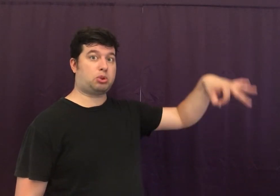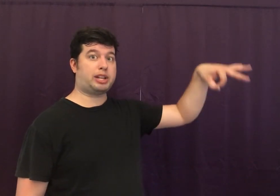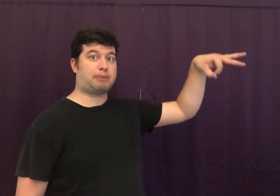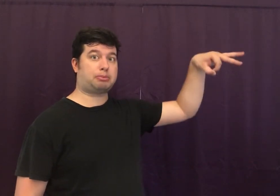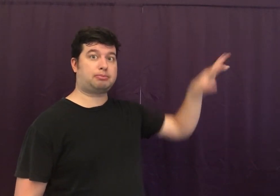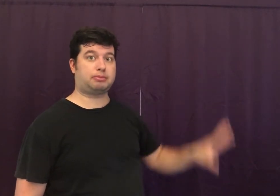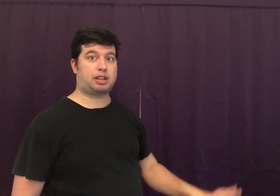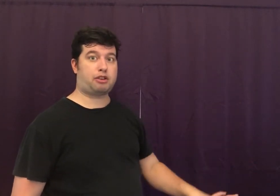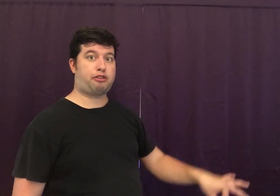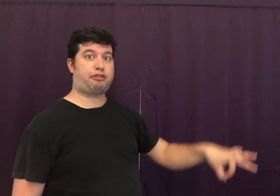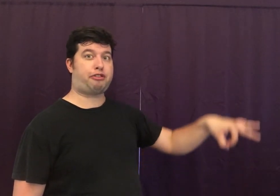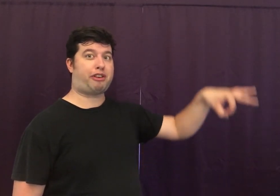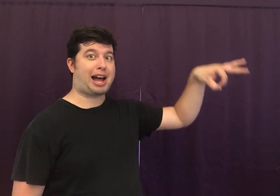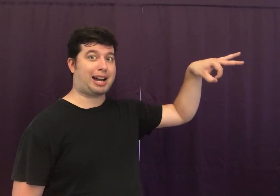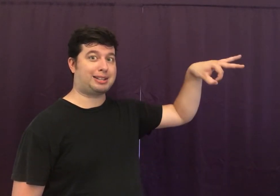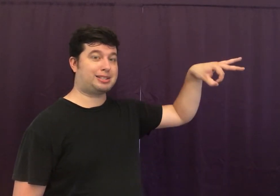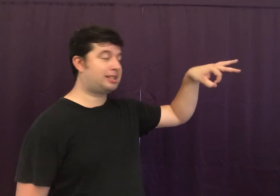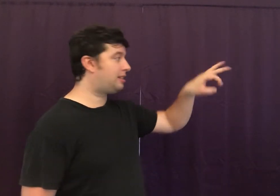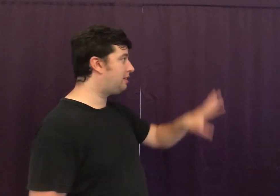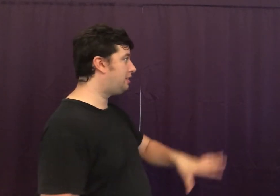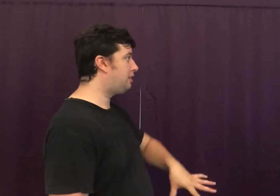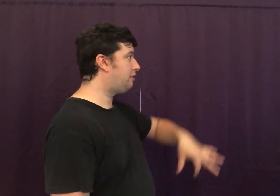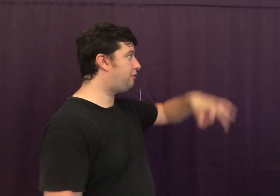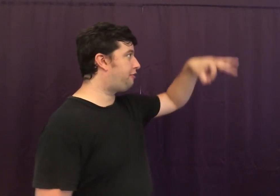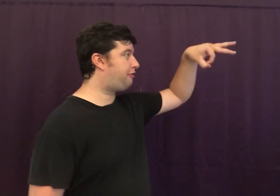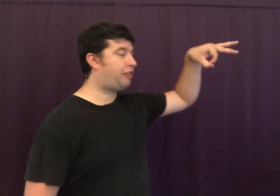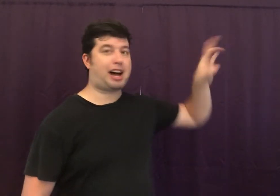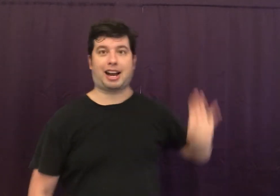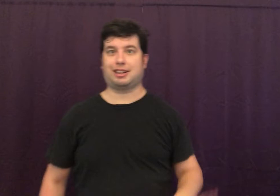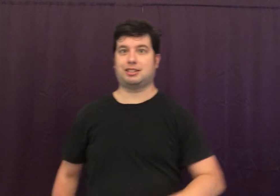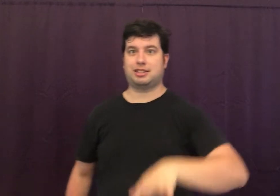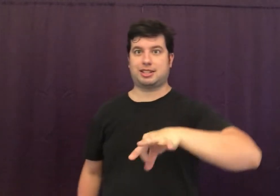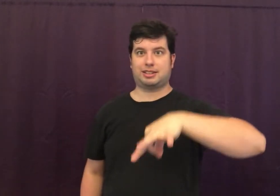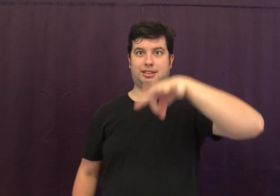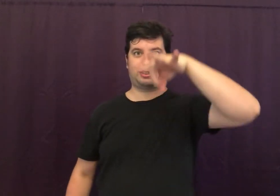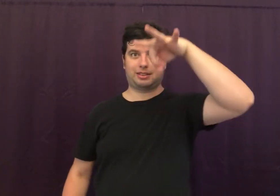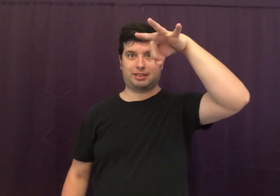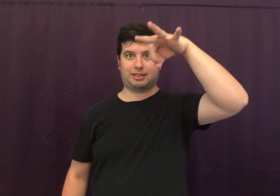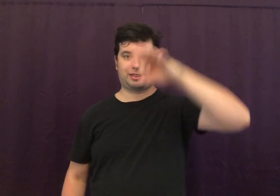up. Find. Find.